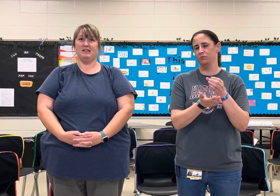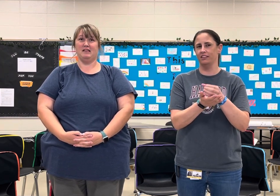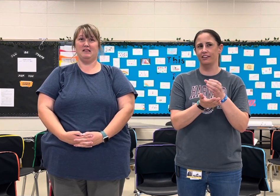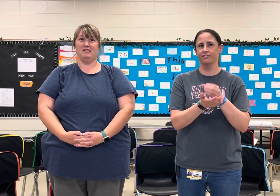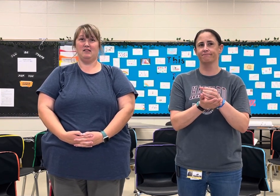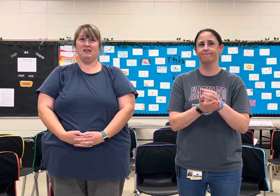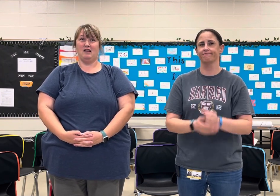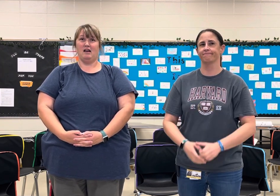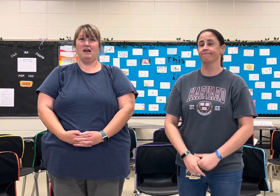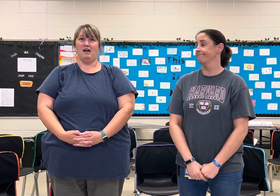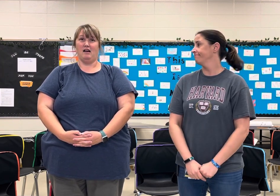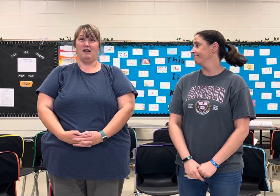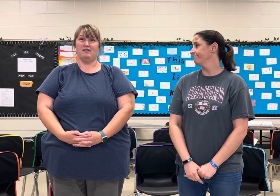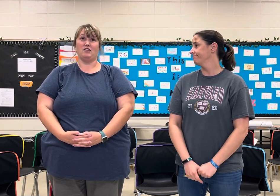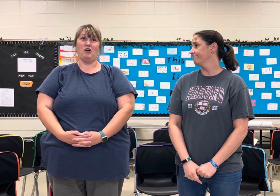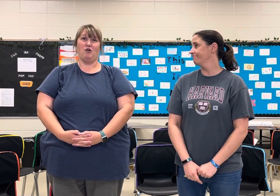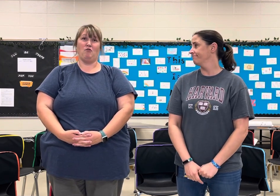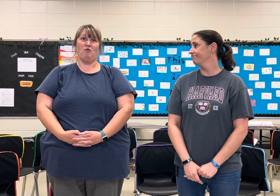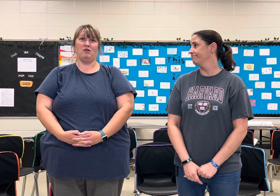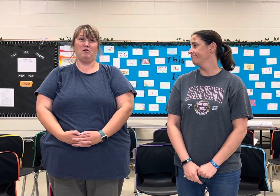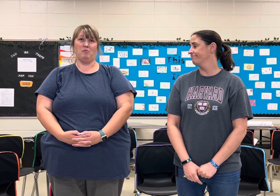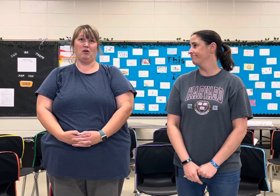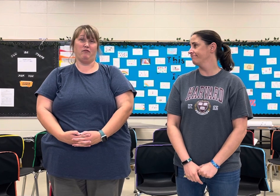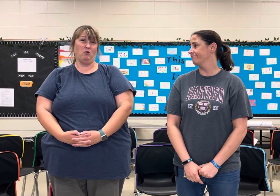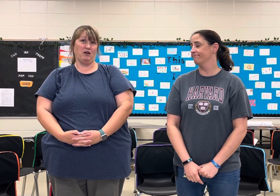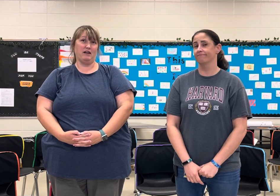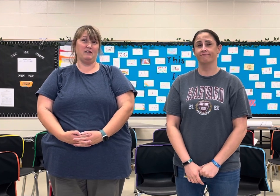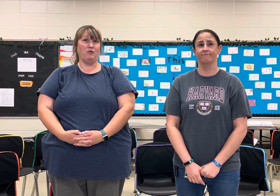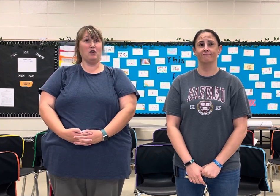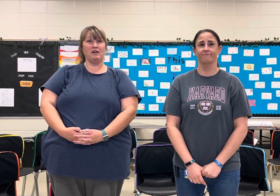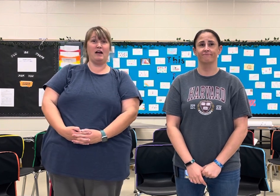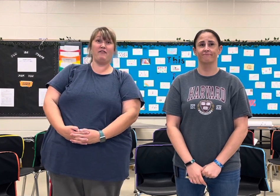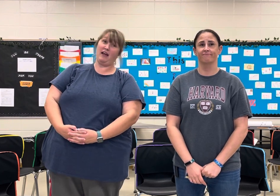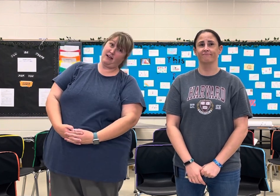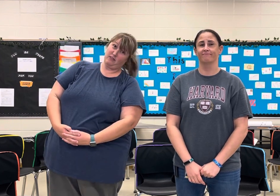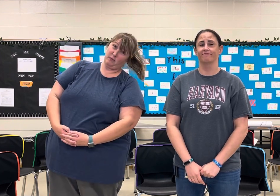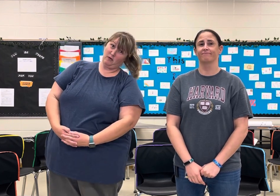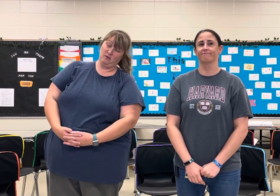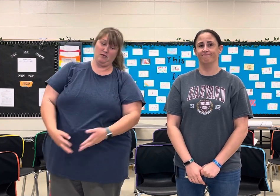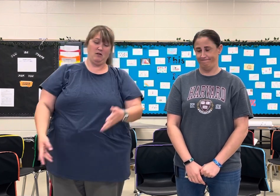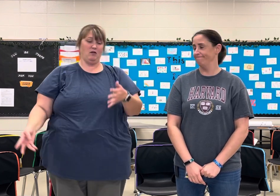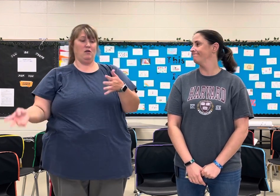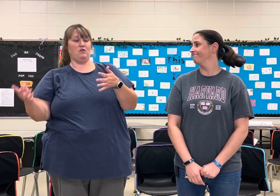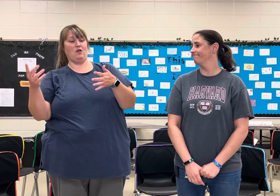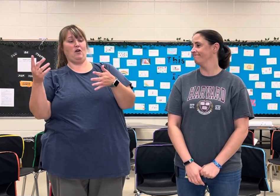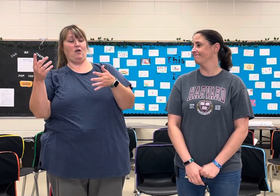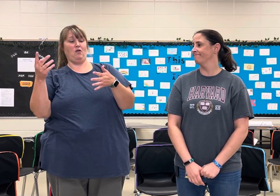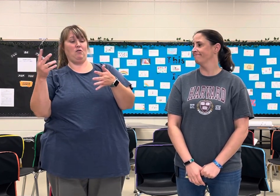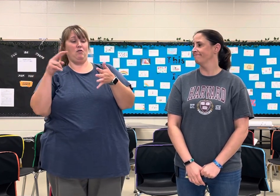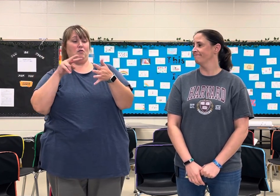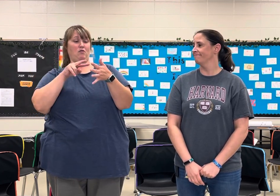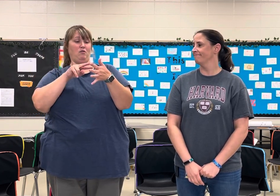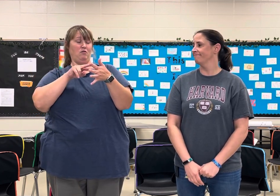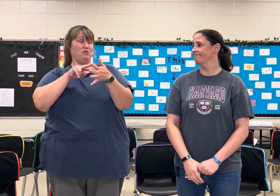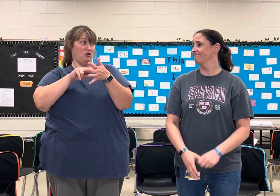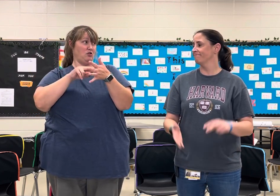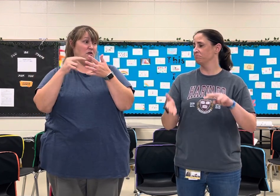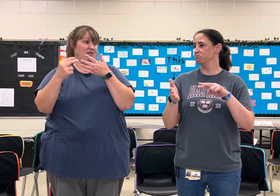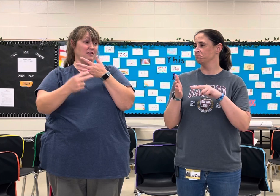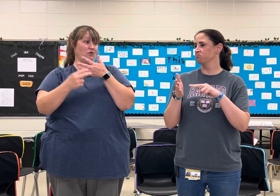later. So number 4 is fork, knife, and spoon. So do you do both sides fork